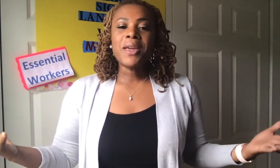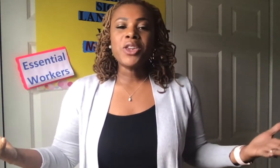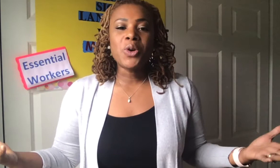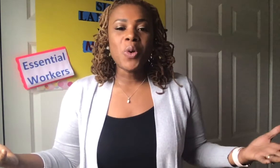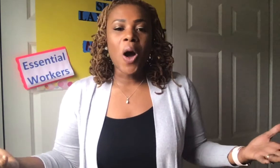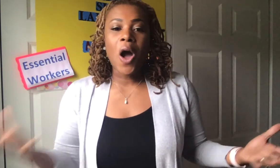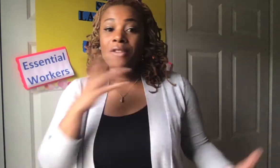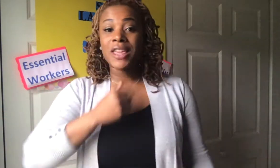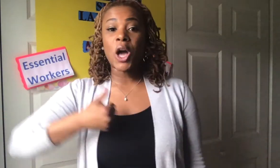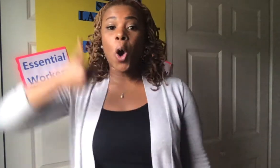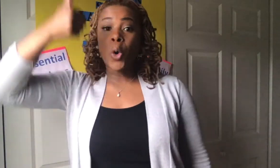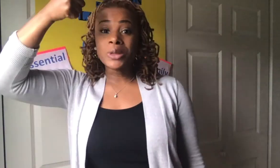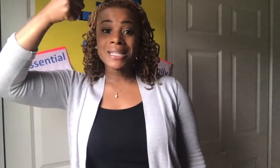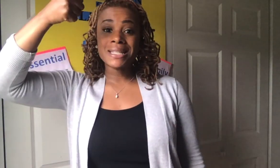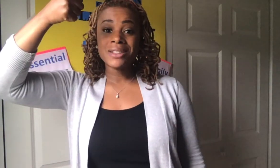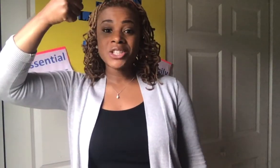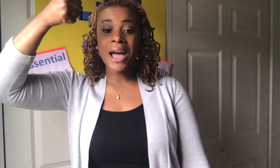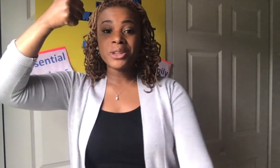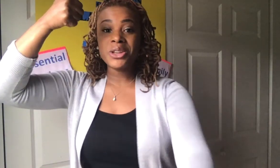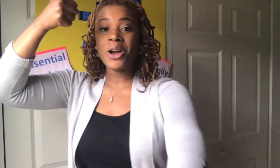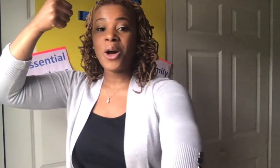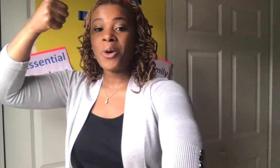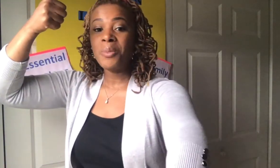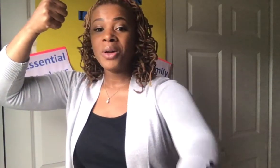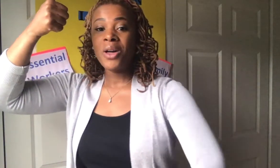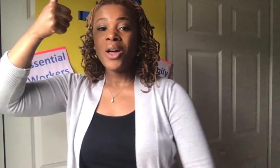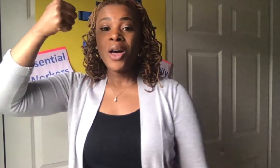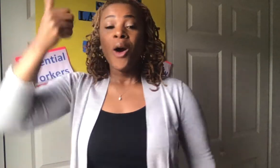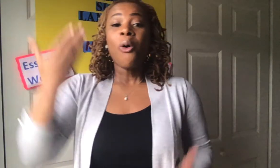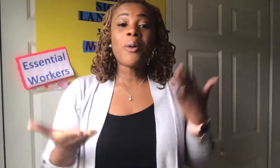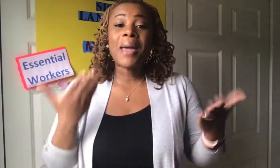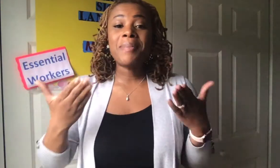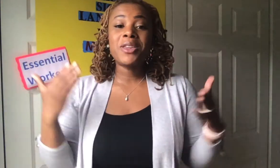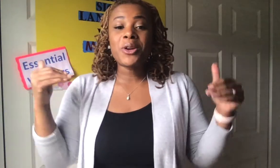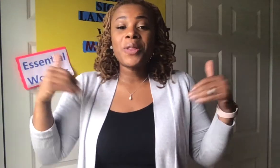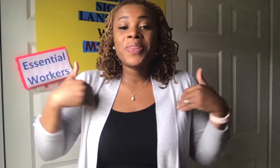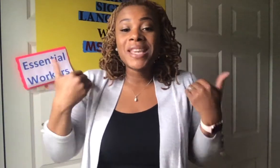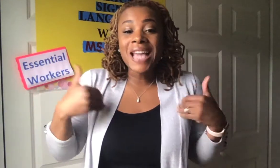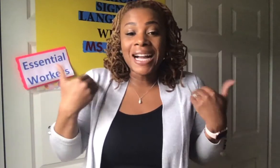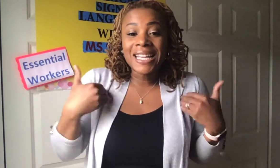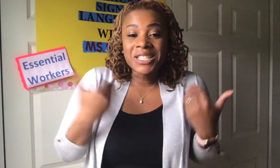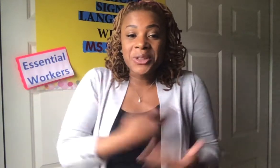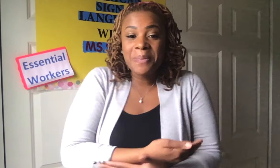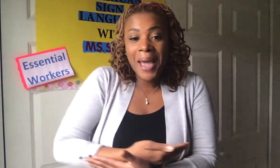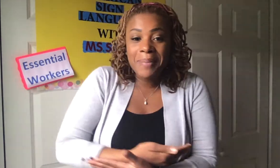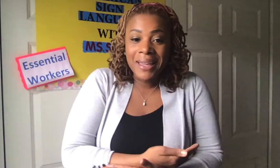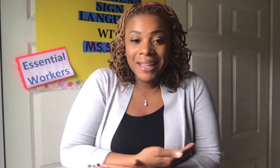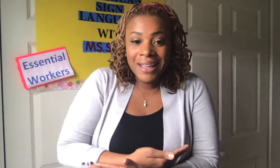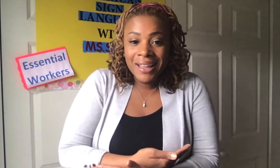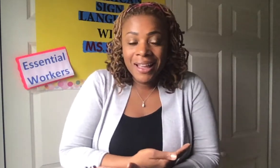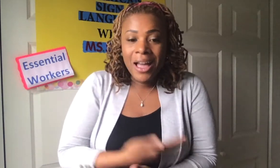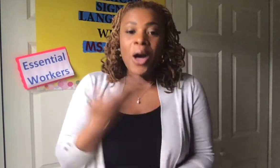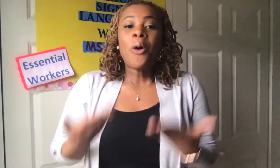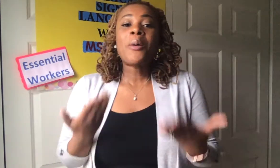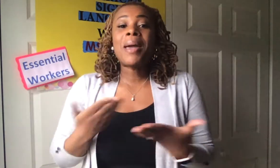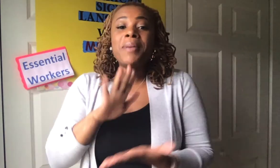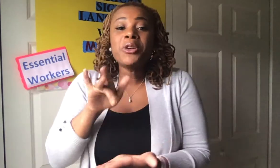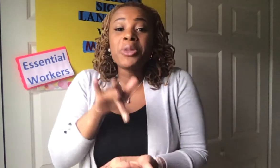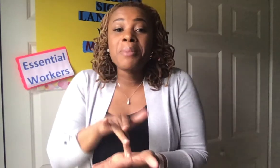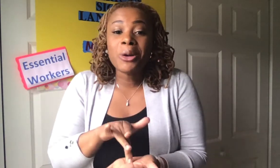you are the oldest child in your home, or maybe you're the youngest, you're the baby. Or maybe you're the middle